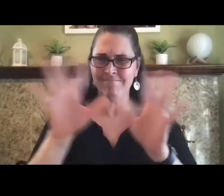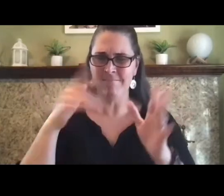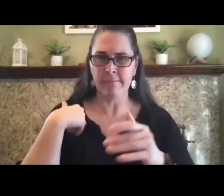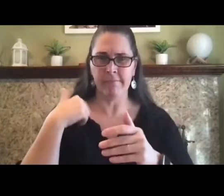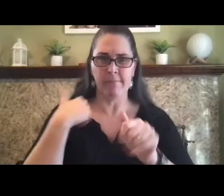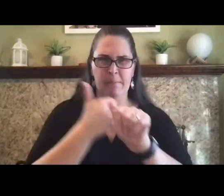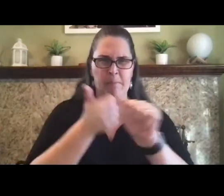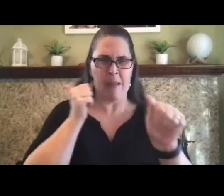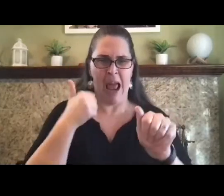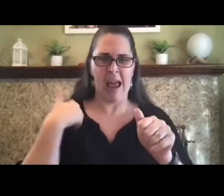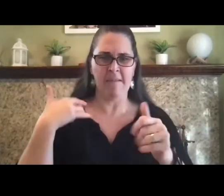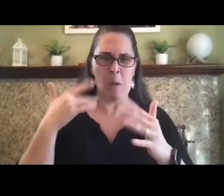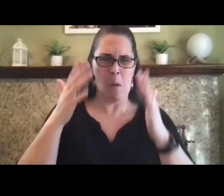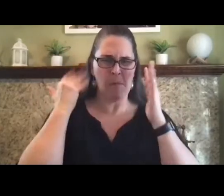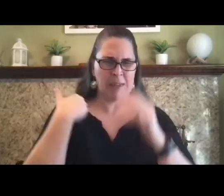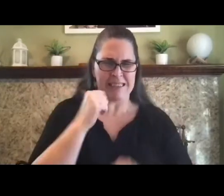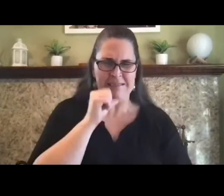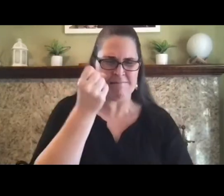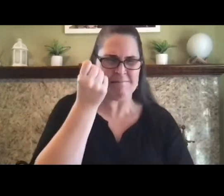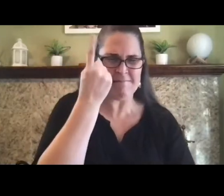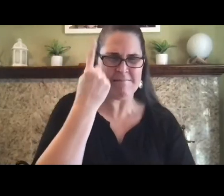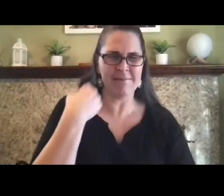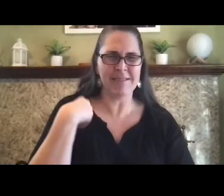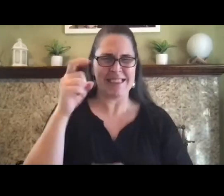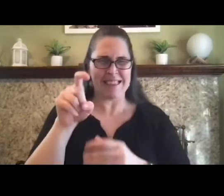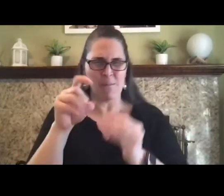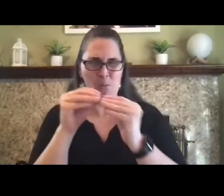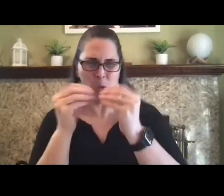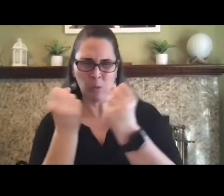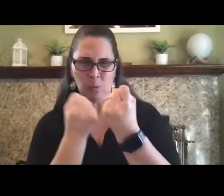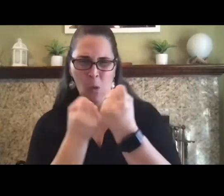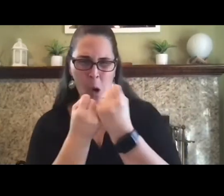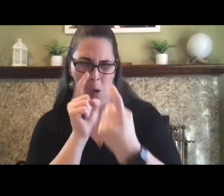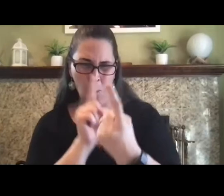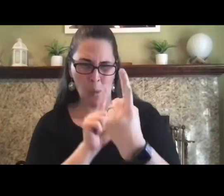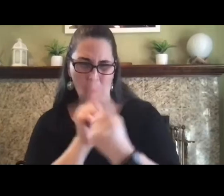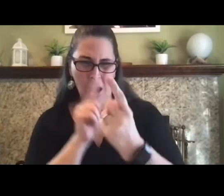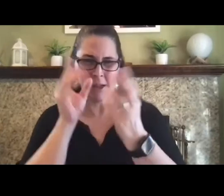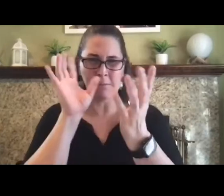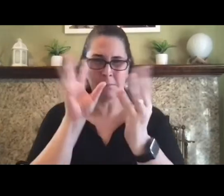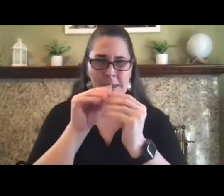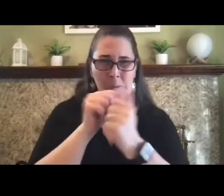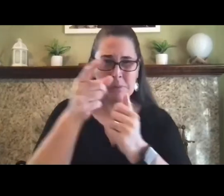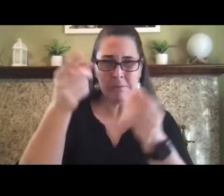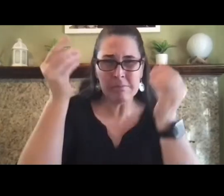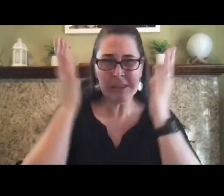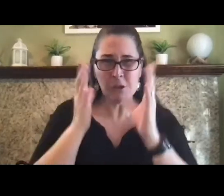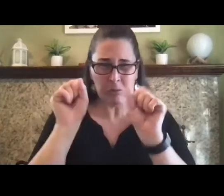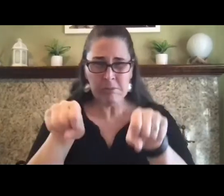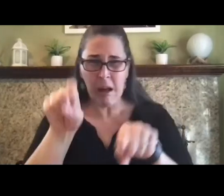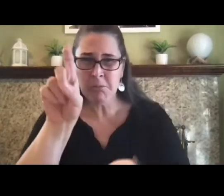They need to build the skills to be assertive and ask for help or clarity, or explain that they're feeling behind